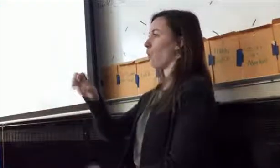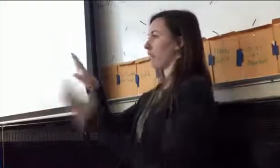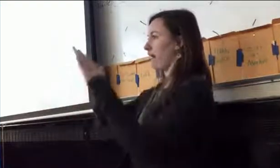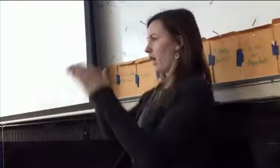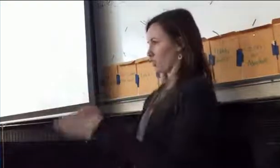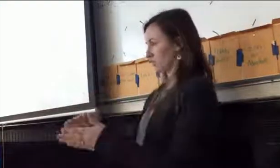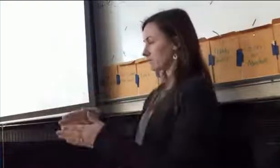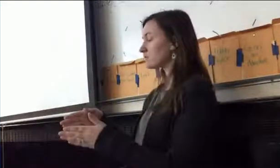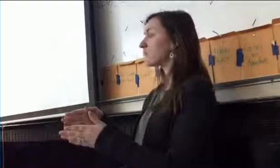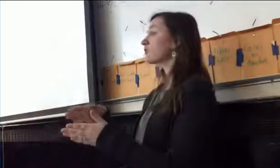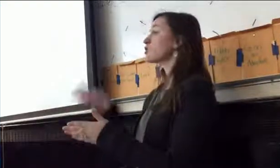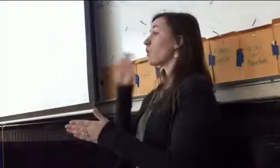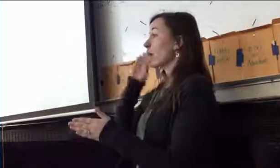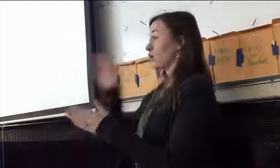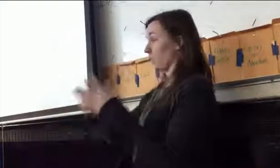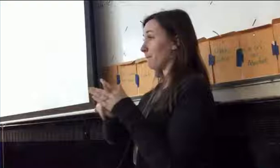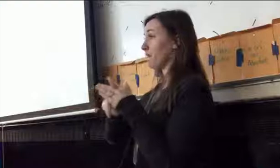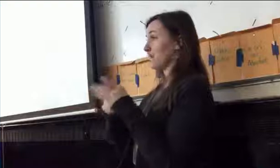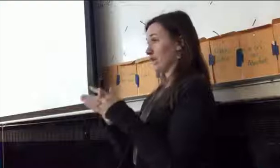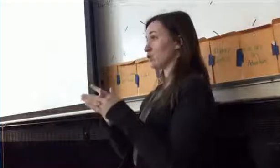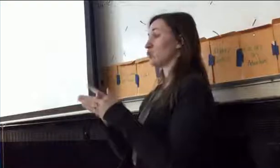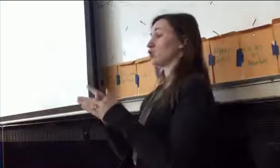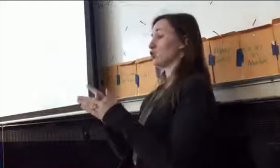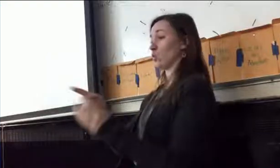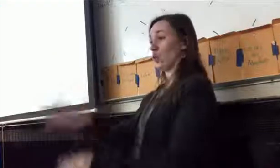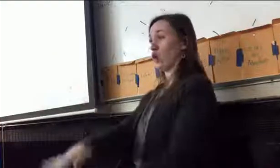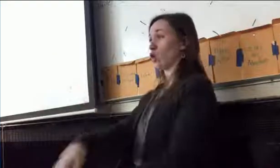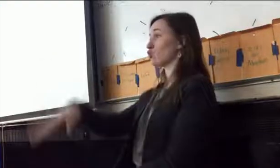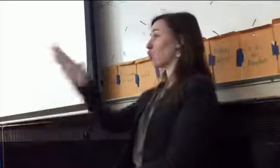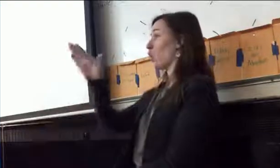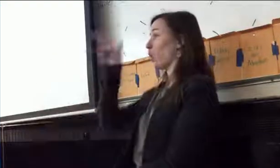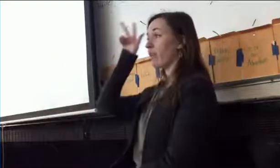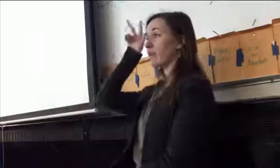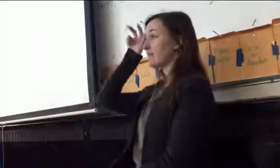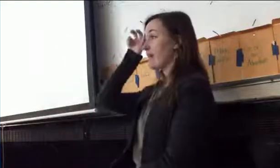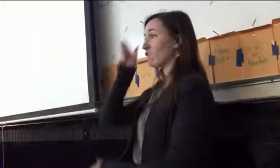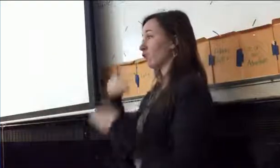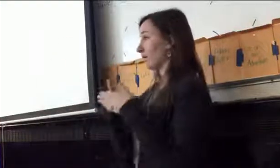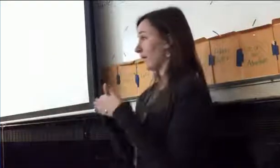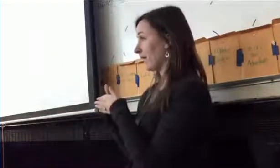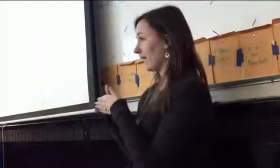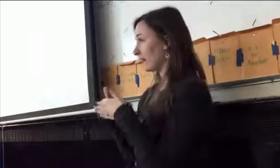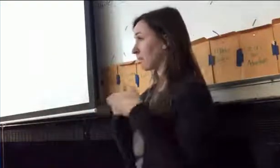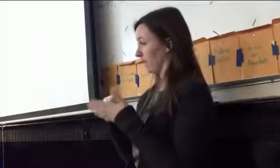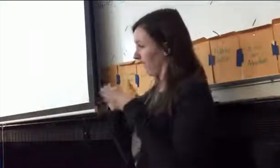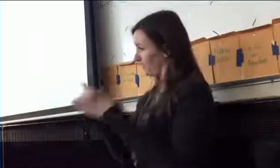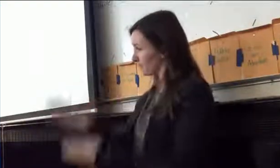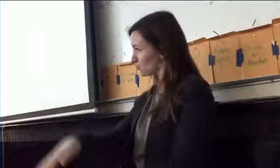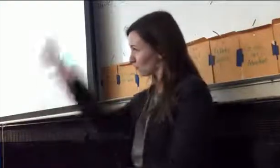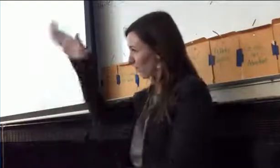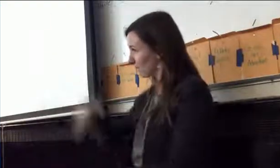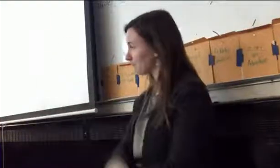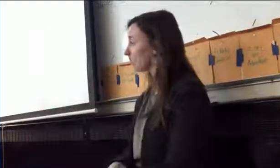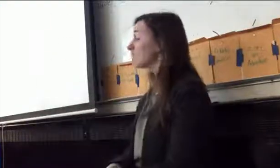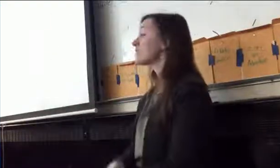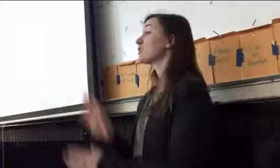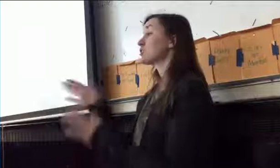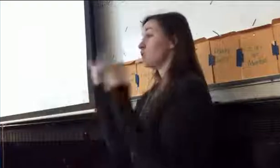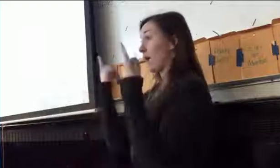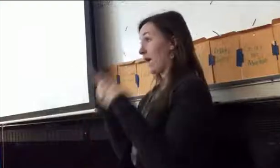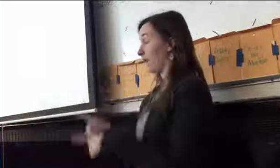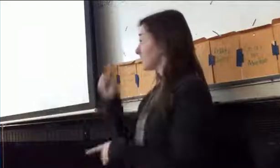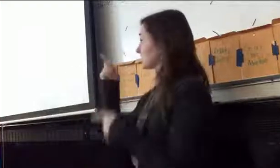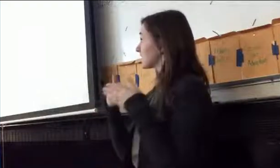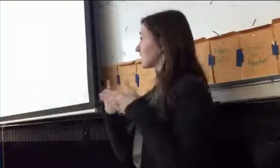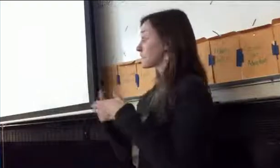going to begin to grow the devil baby. Now, or help the devil baby be able to grow up. Now, what happens is that this